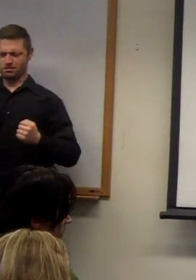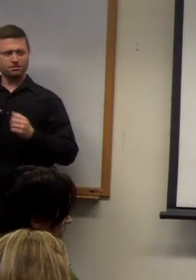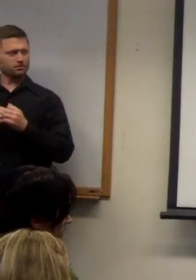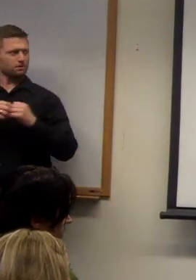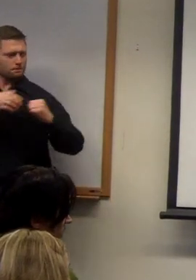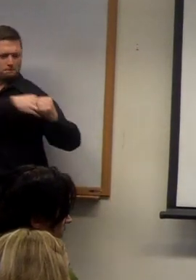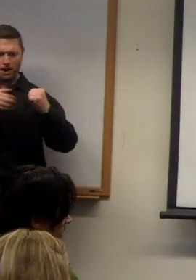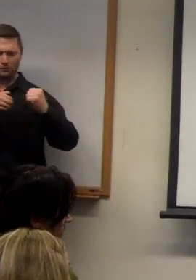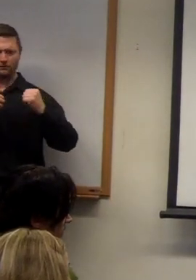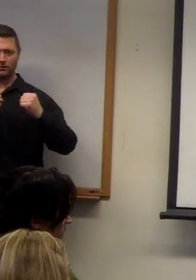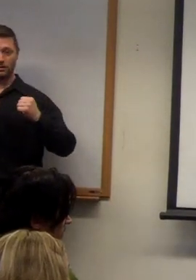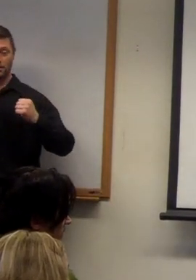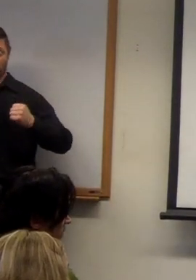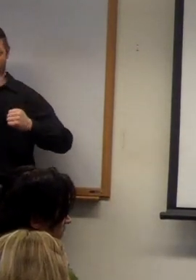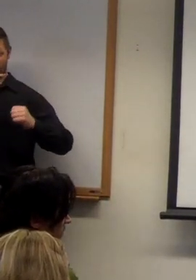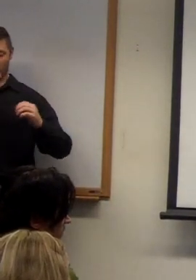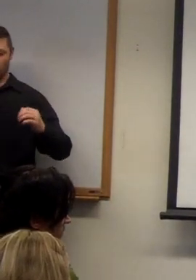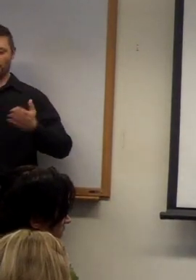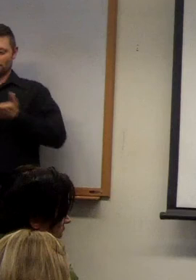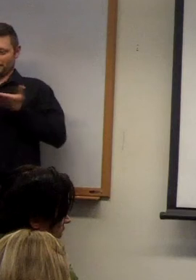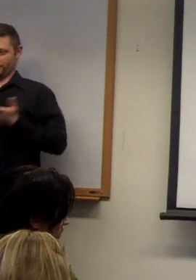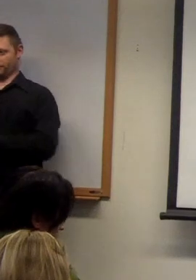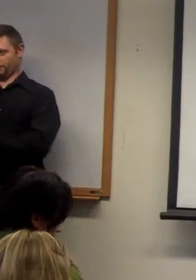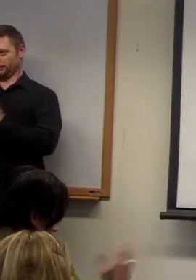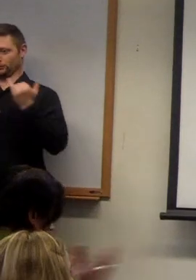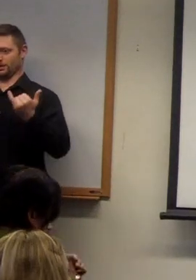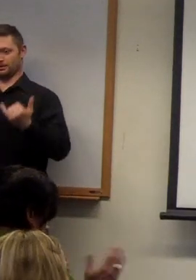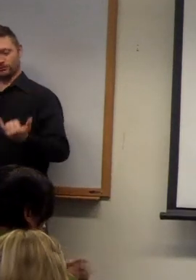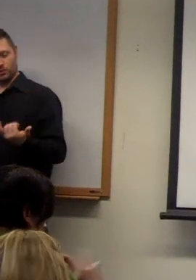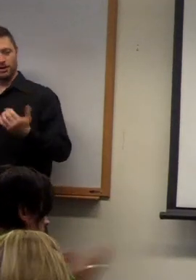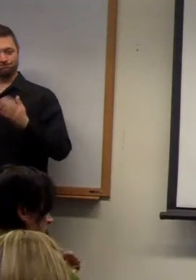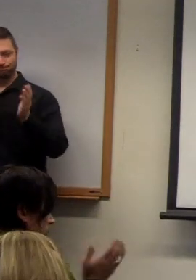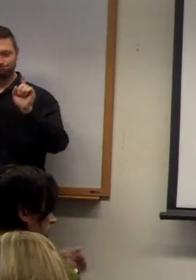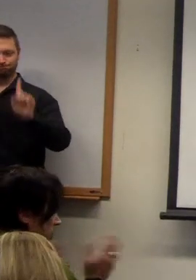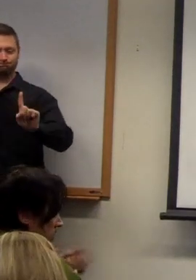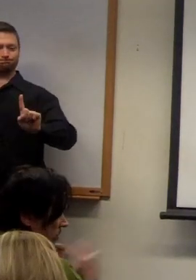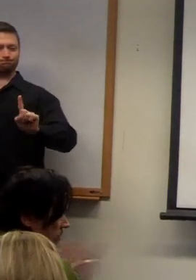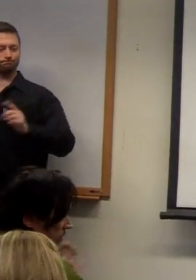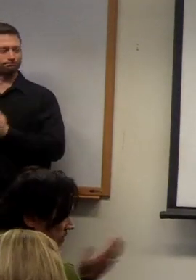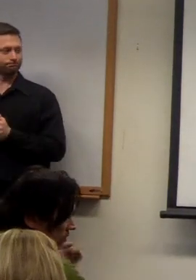are why I'm standing here today. And thank you so much. I just...